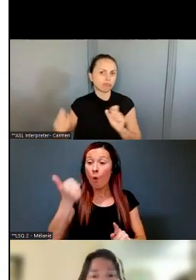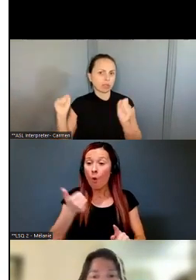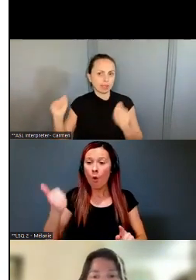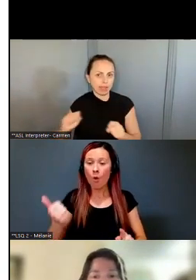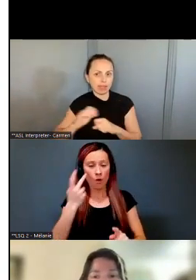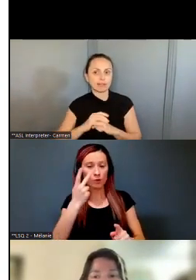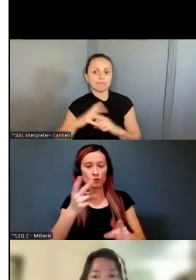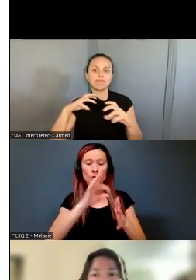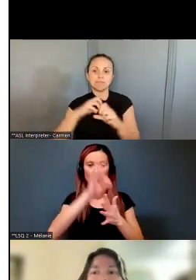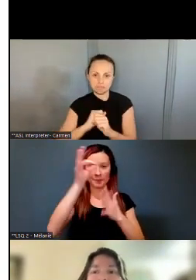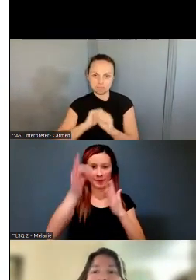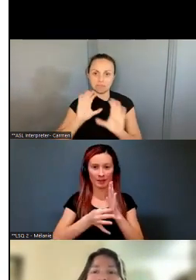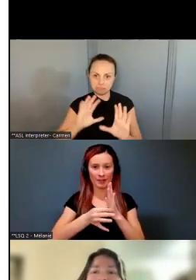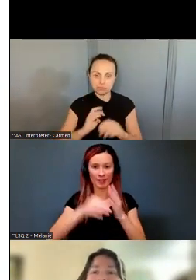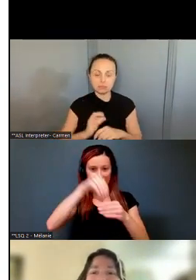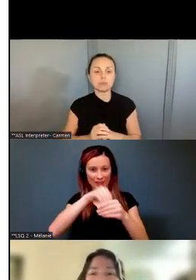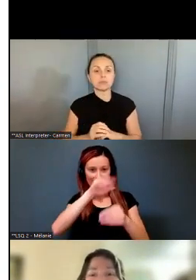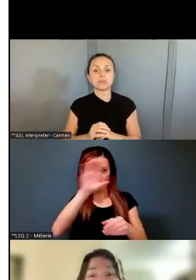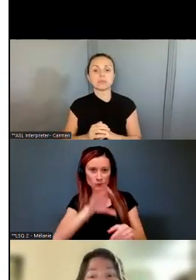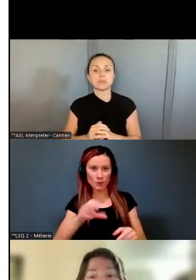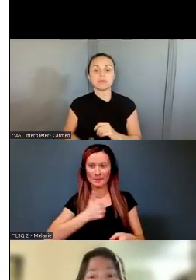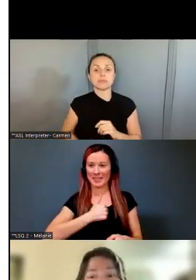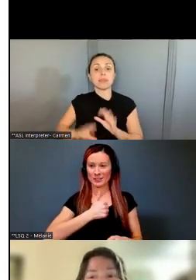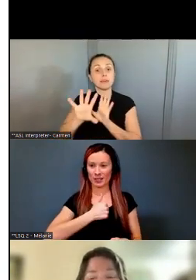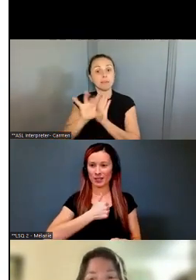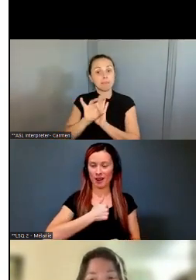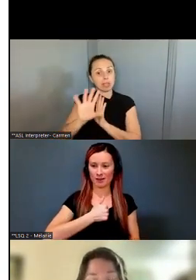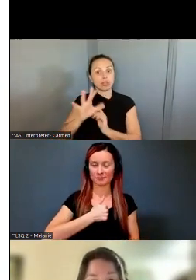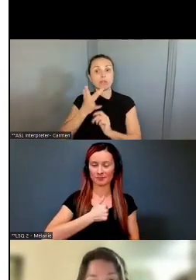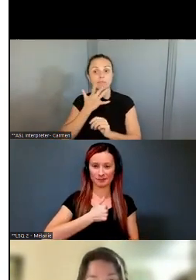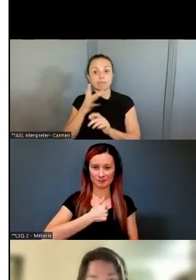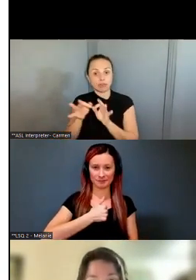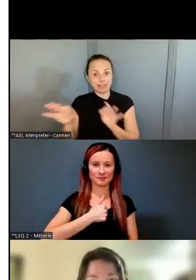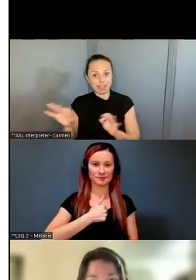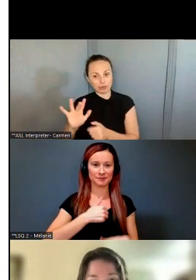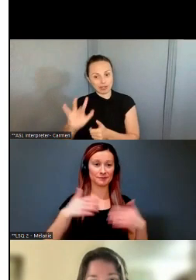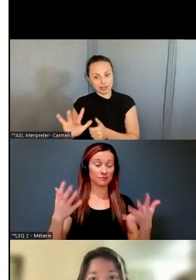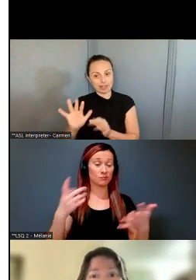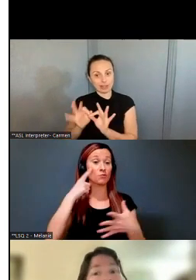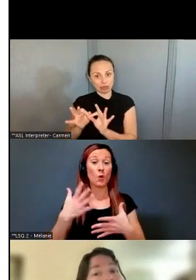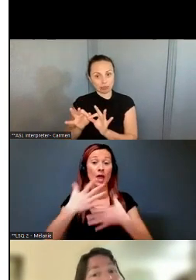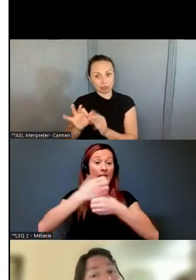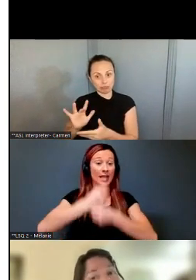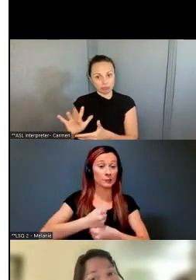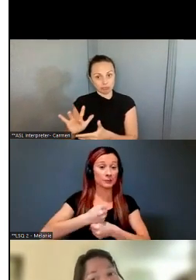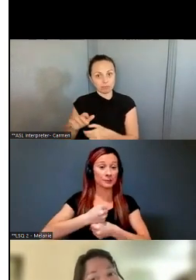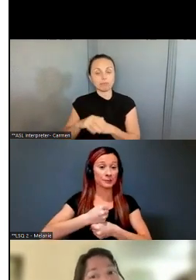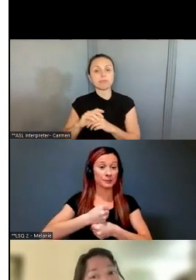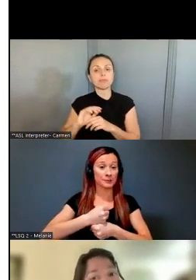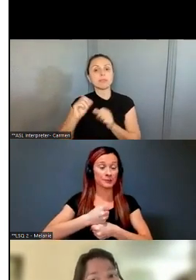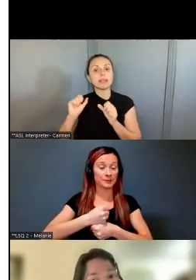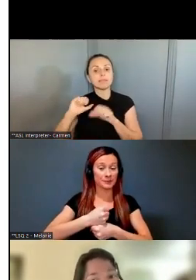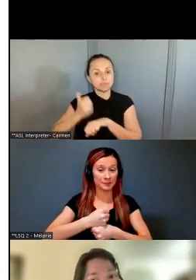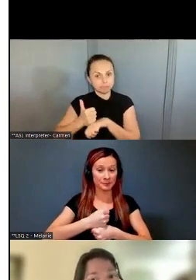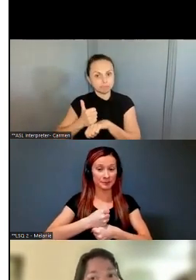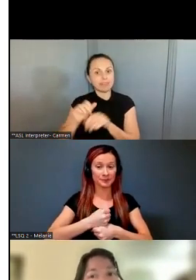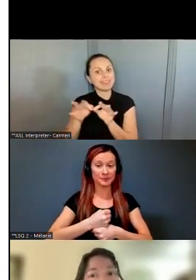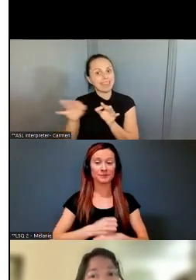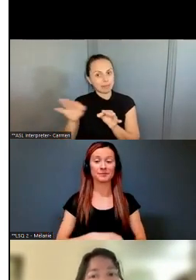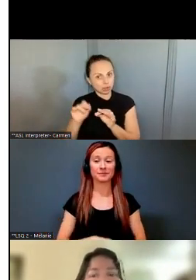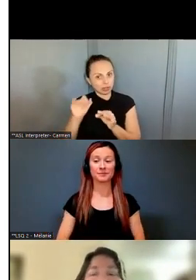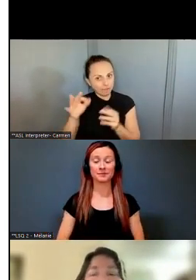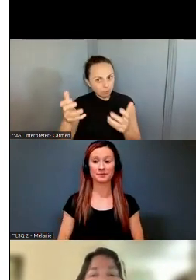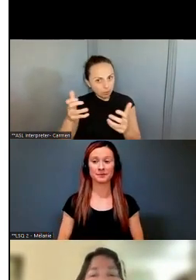To summarize, select your language using the interpretation option, enable captions if required,